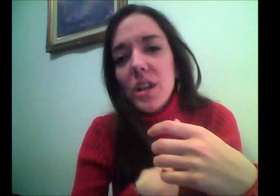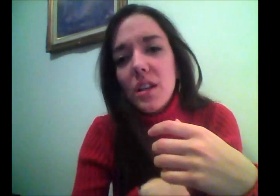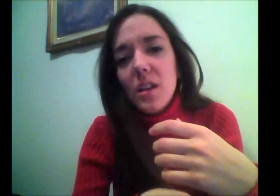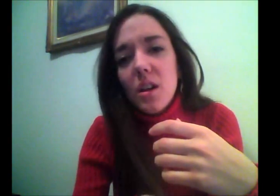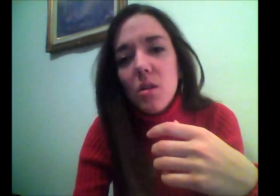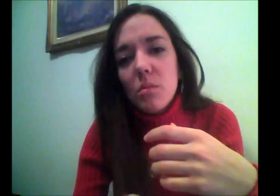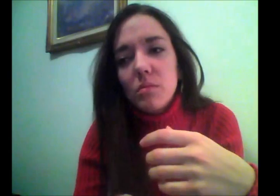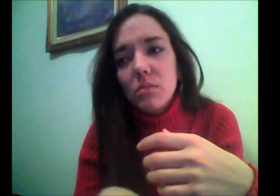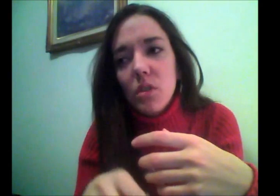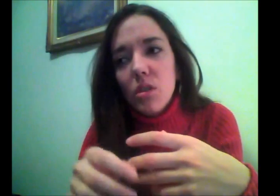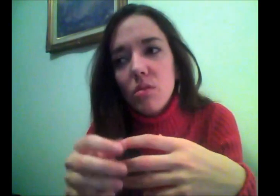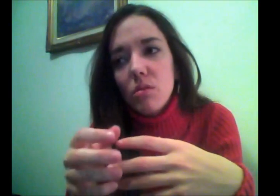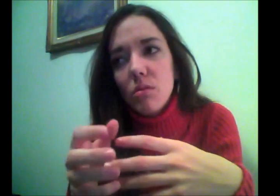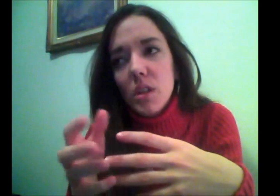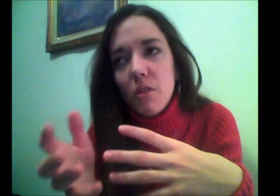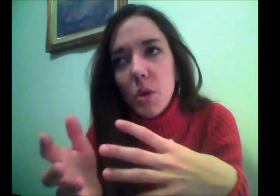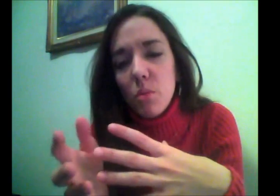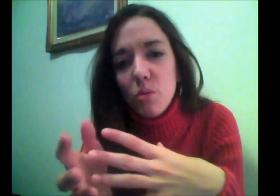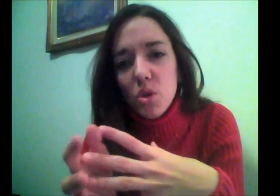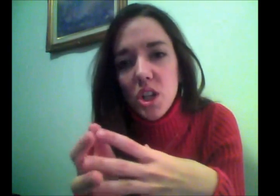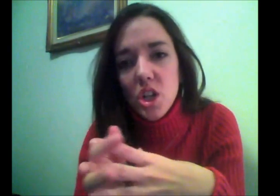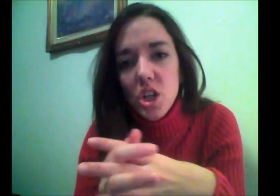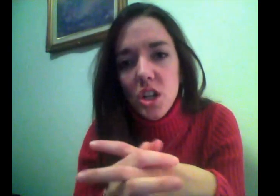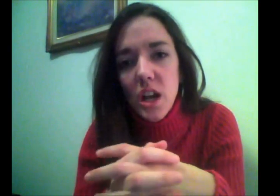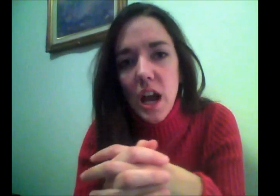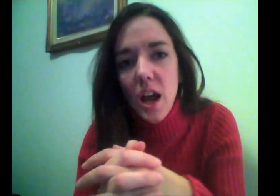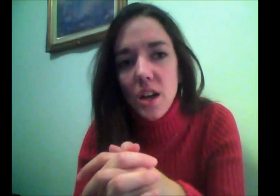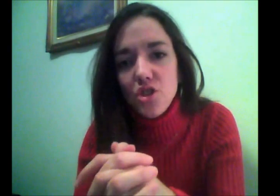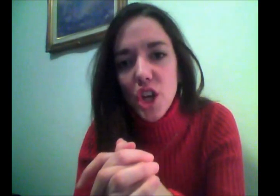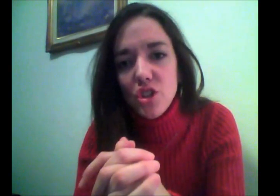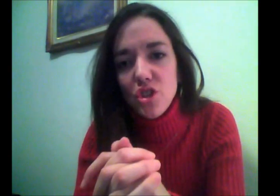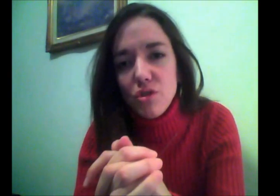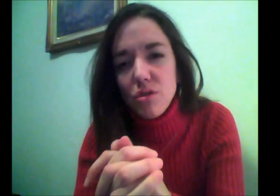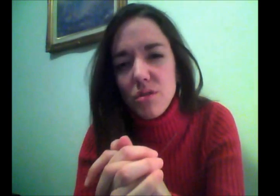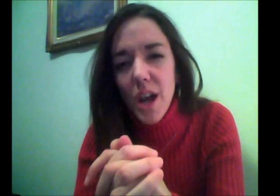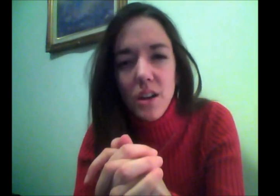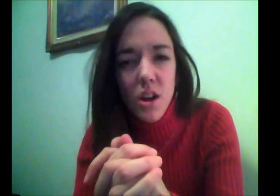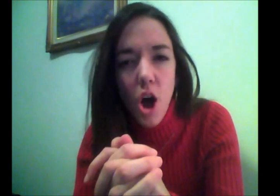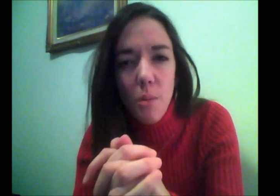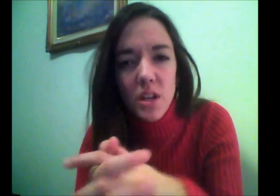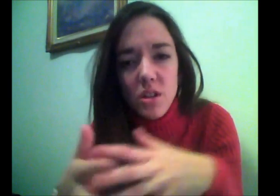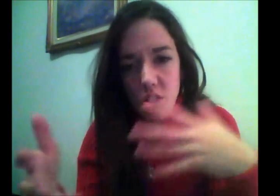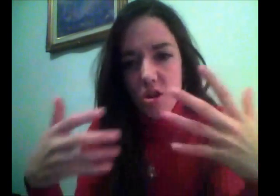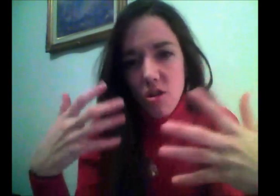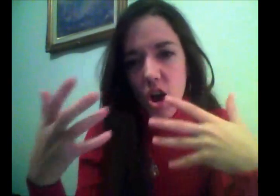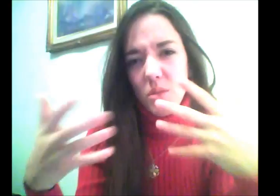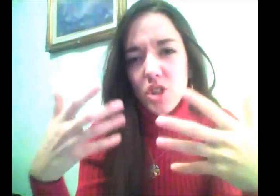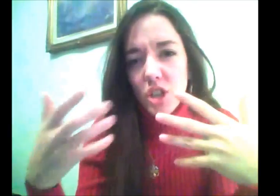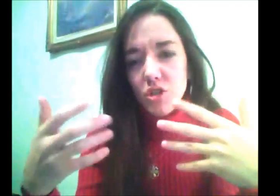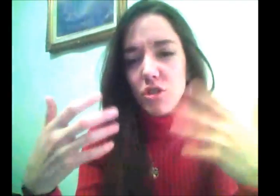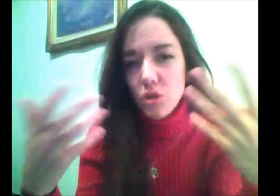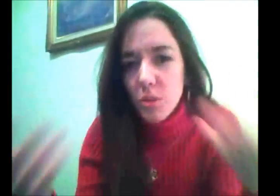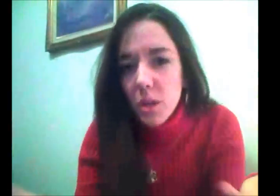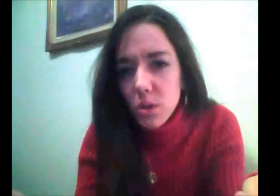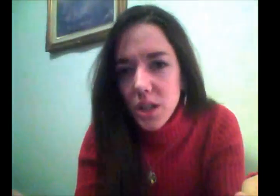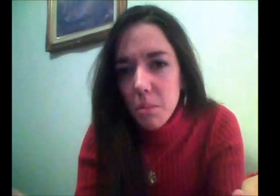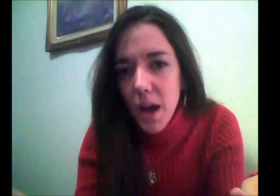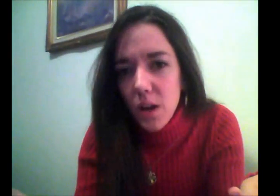usually deaf people are pretty good at gestures and kind of common gestures you'll be able to get by with